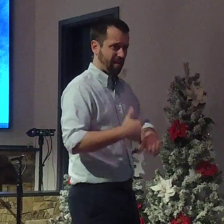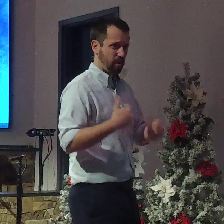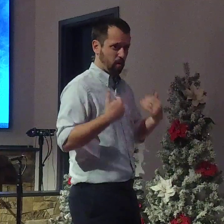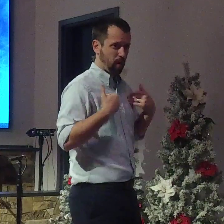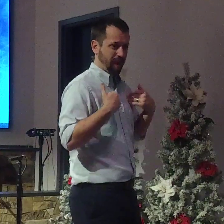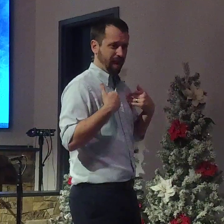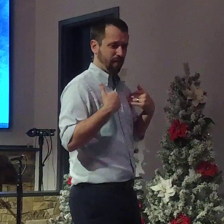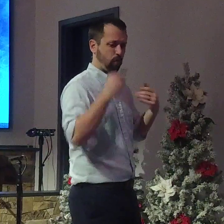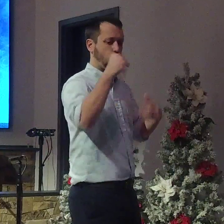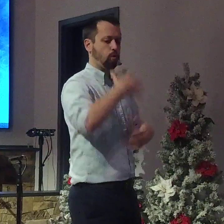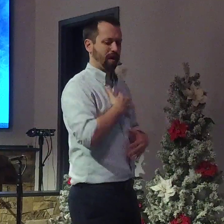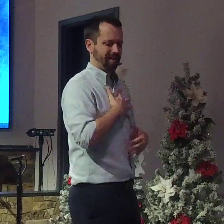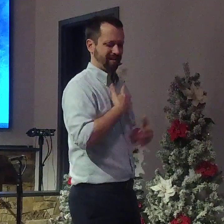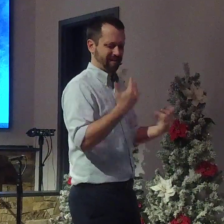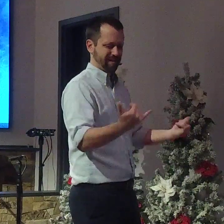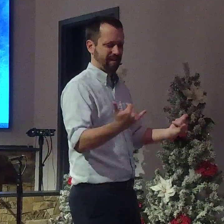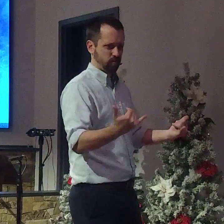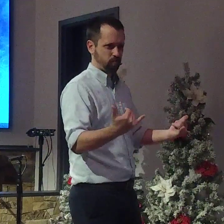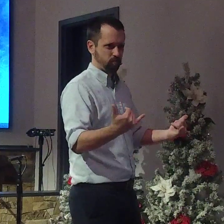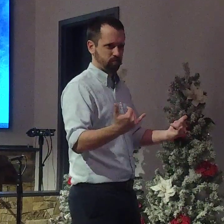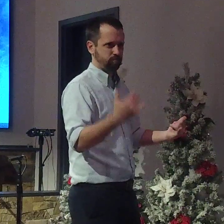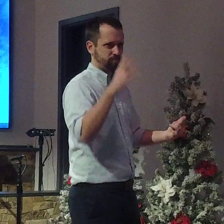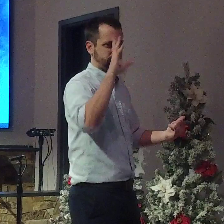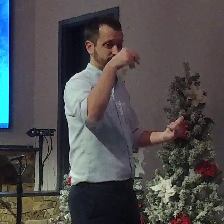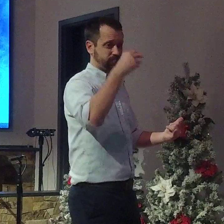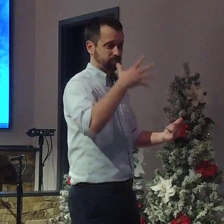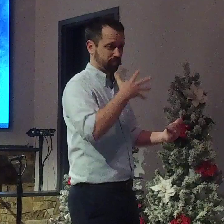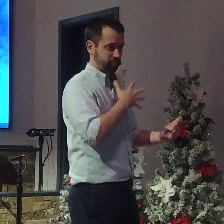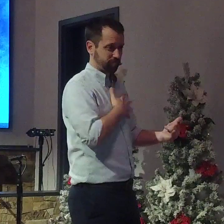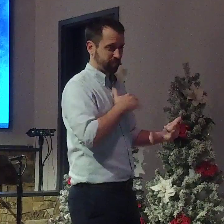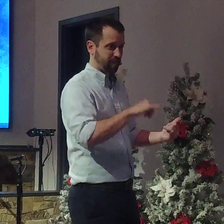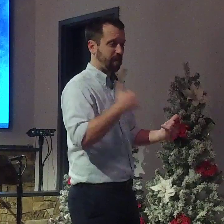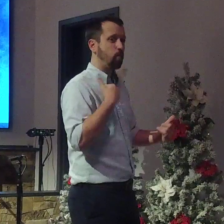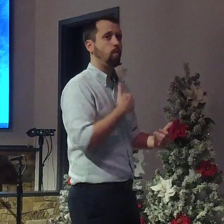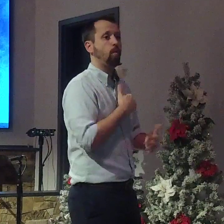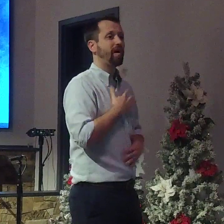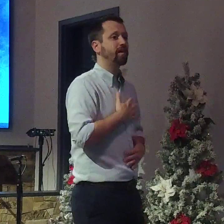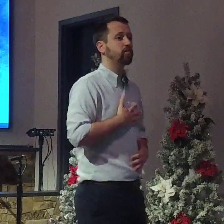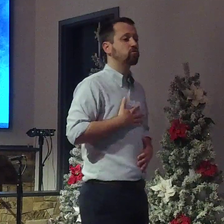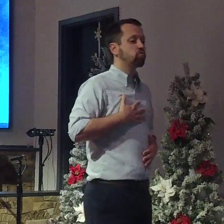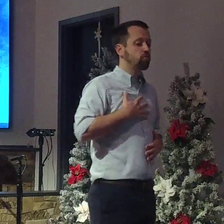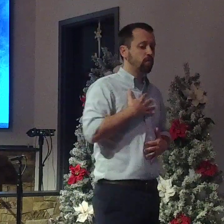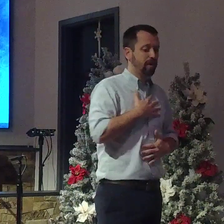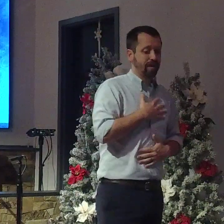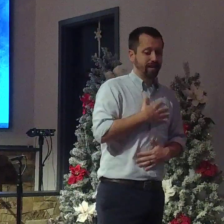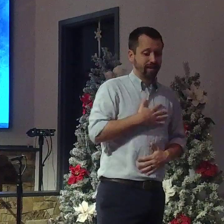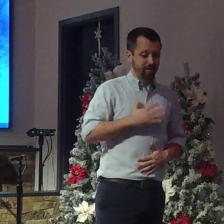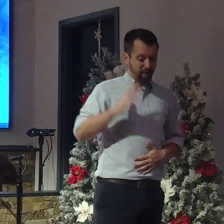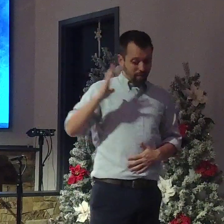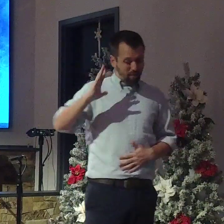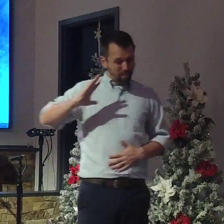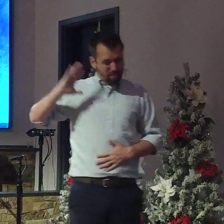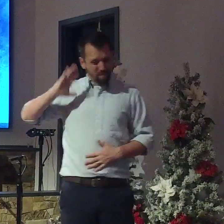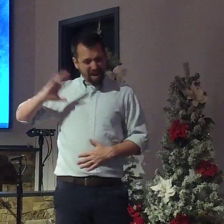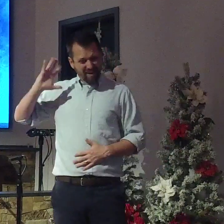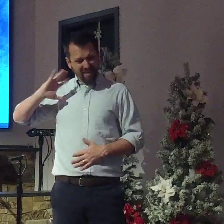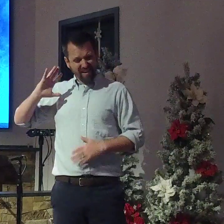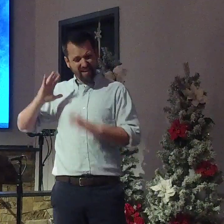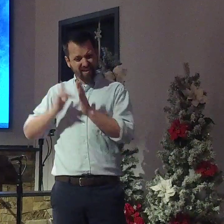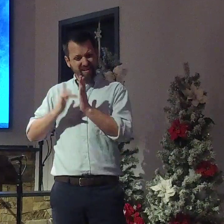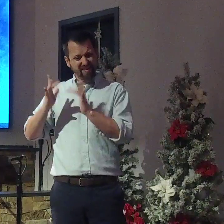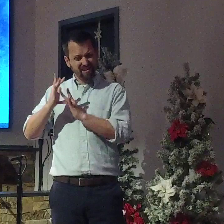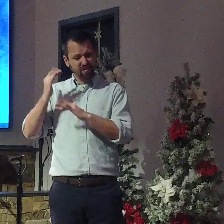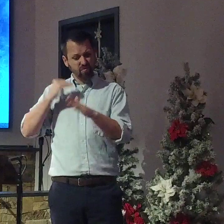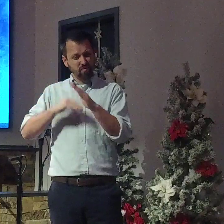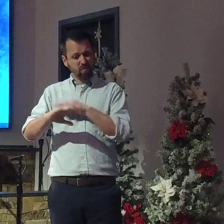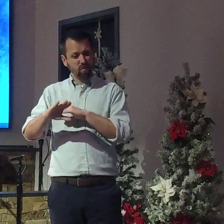this baby, as was stated in Micah chapter 5, would in fact be born in that little town of